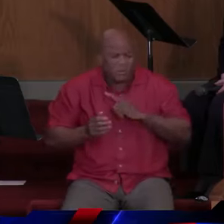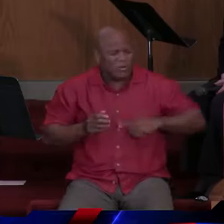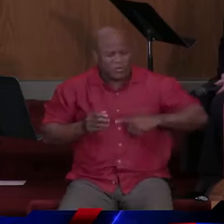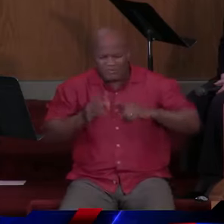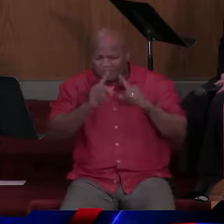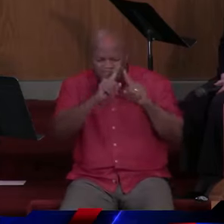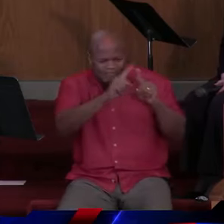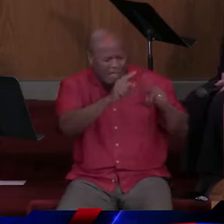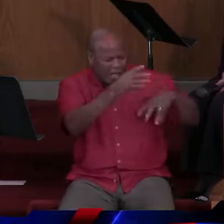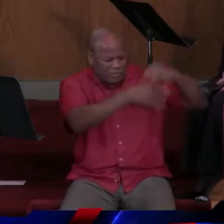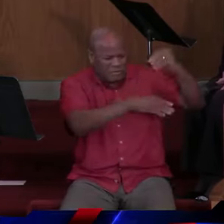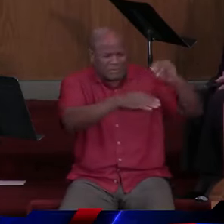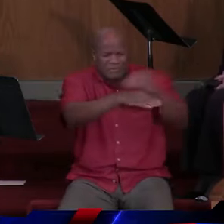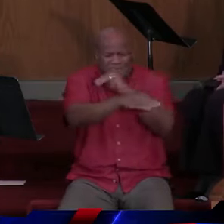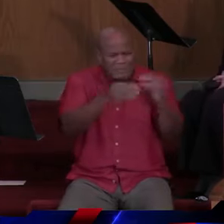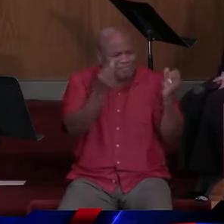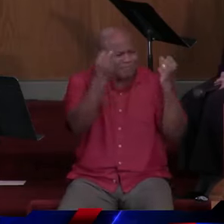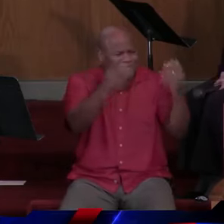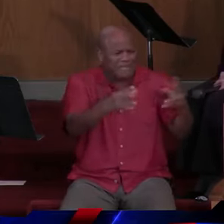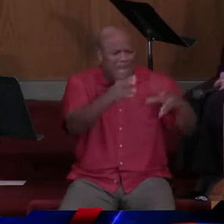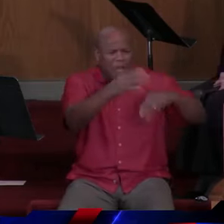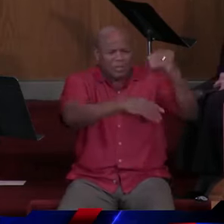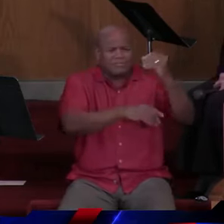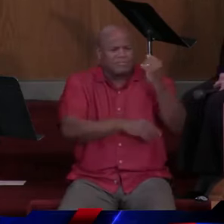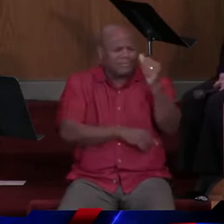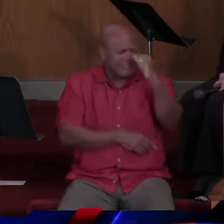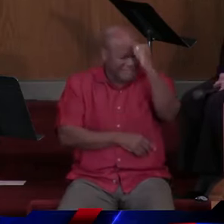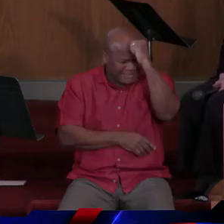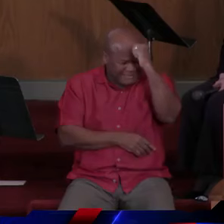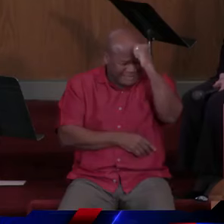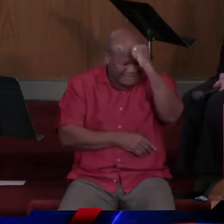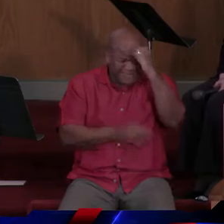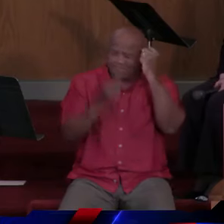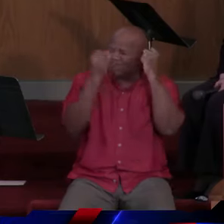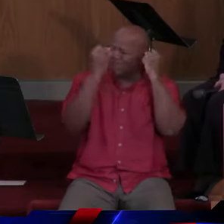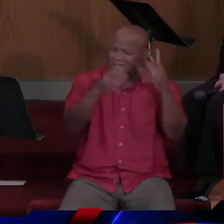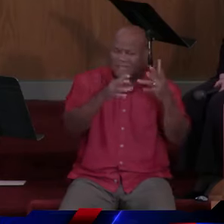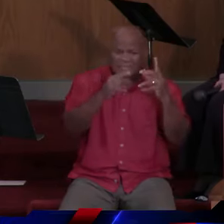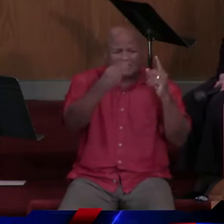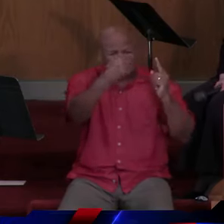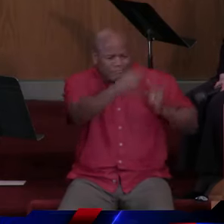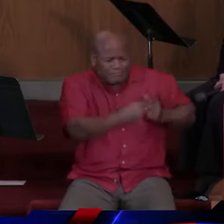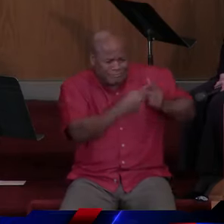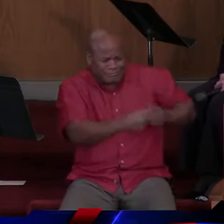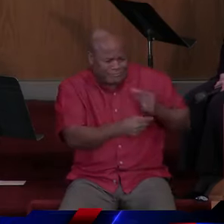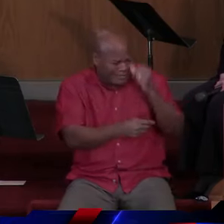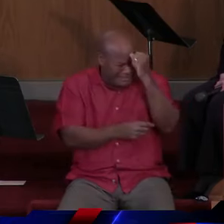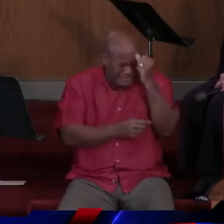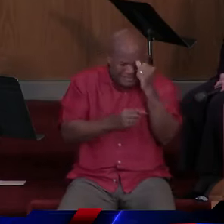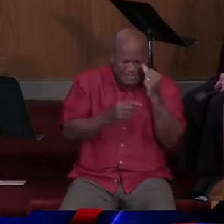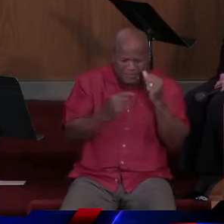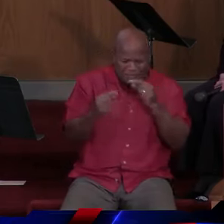God, who are out there, God. For those in India, God, there's missionaries struggling, God, to